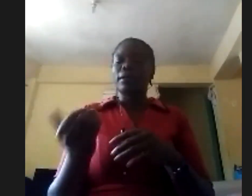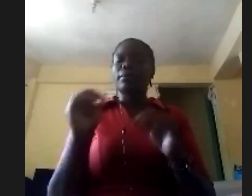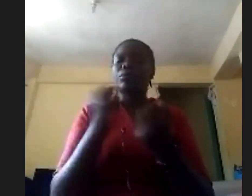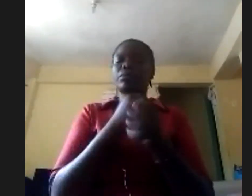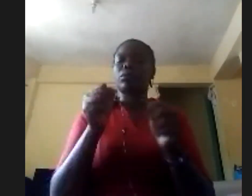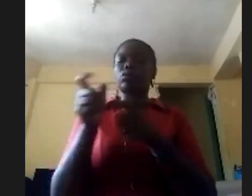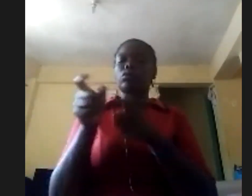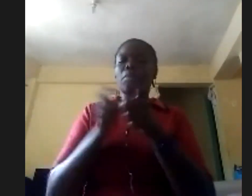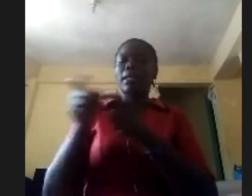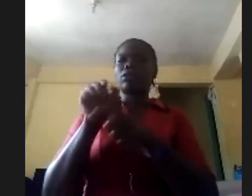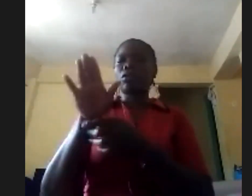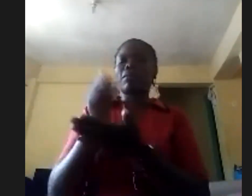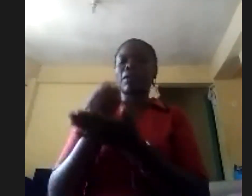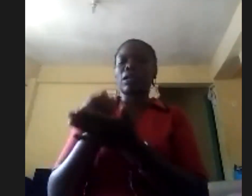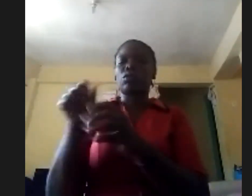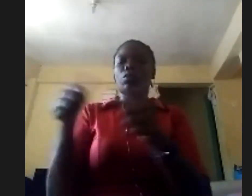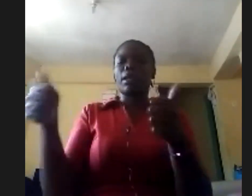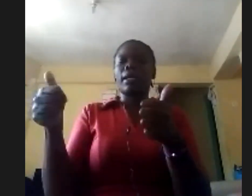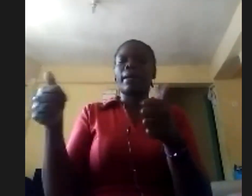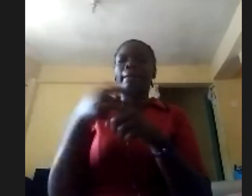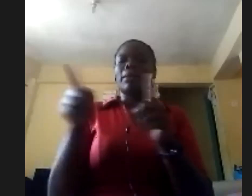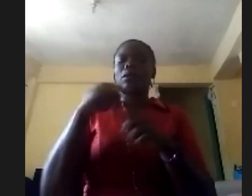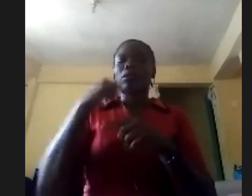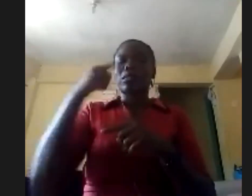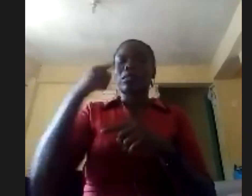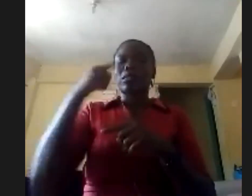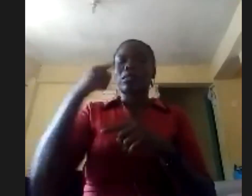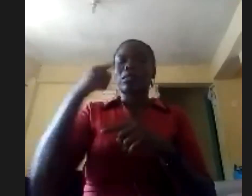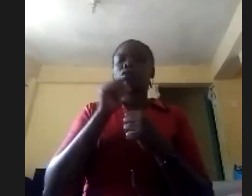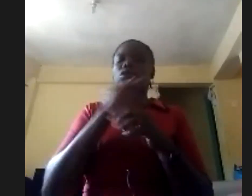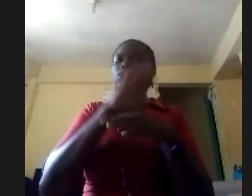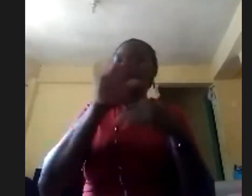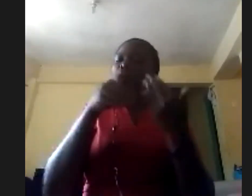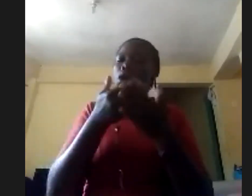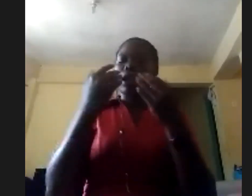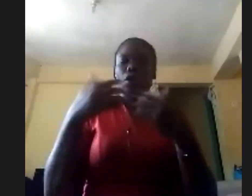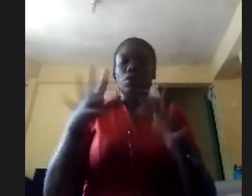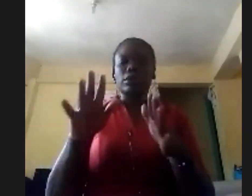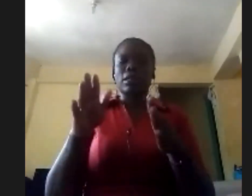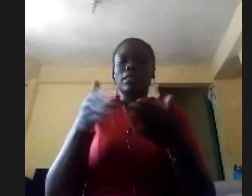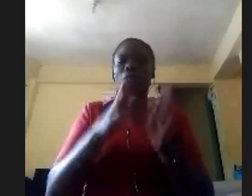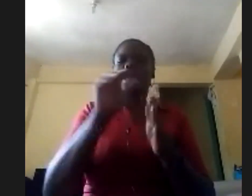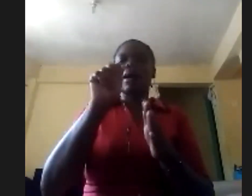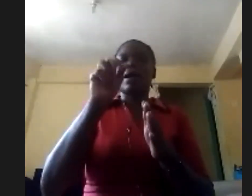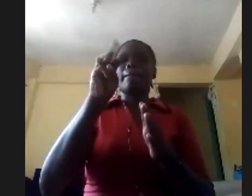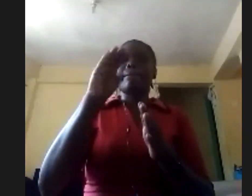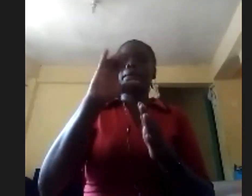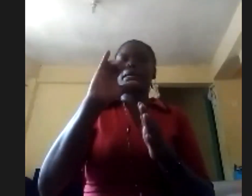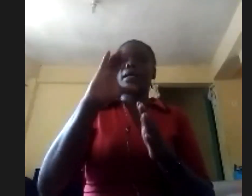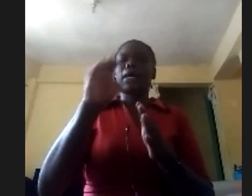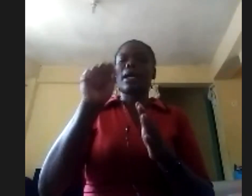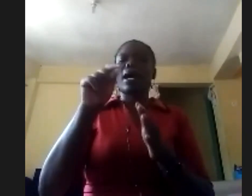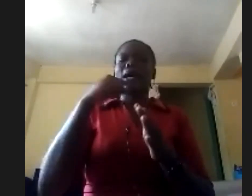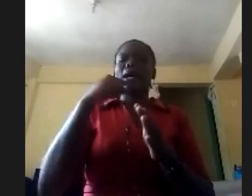manage your finances well. But I would say it's not all lost. The way Yeah. Ambika said, there is always something that can